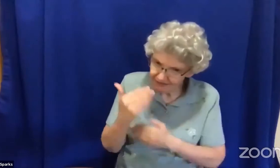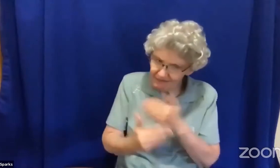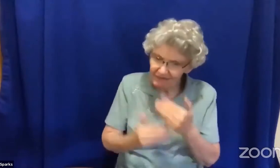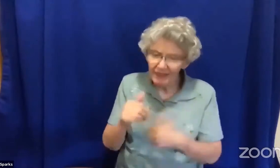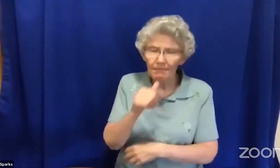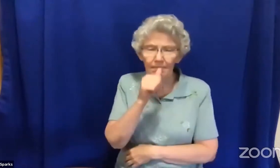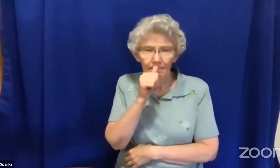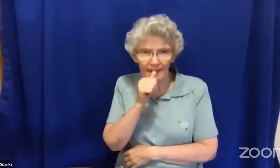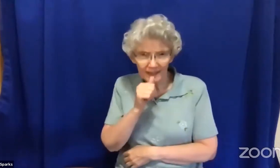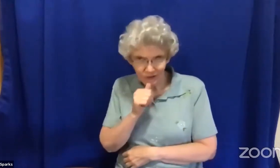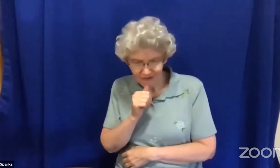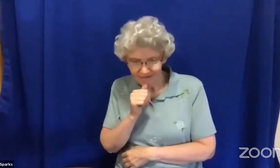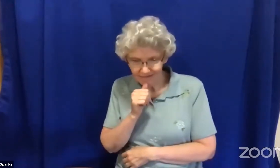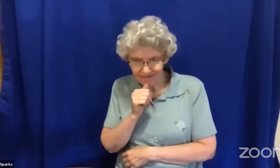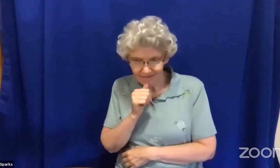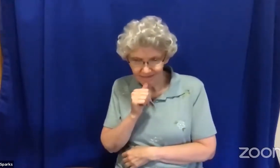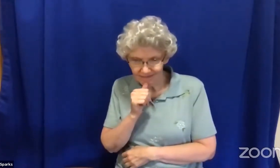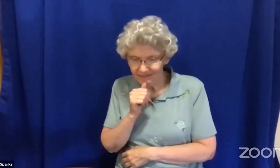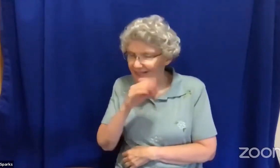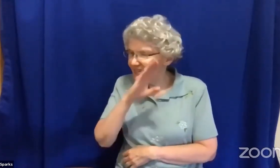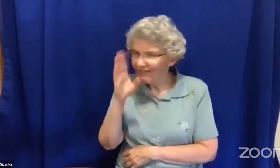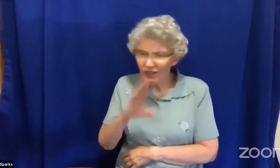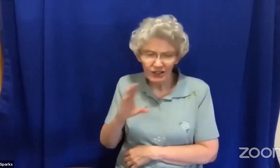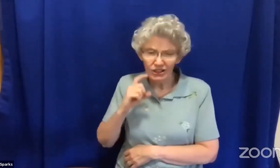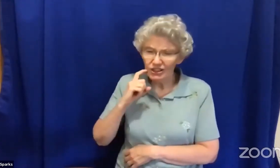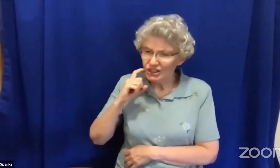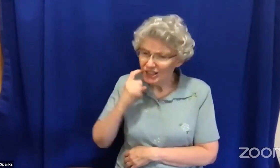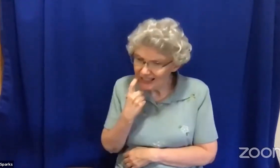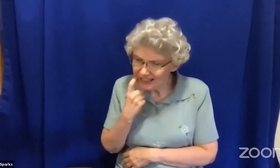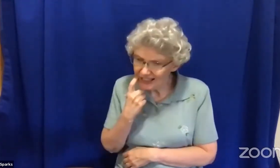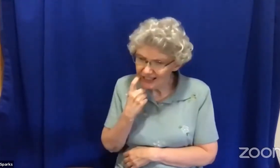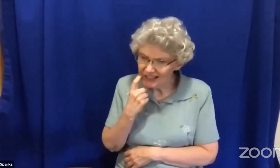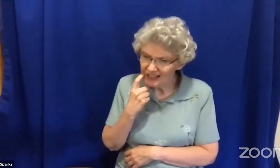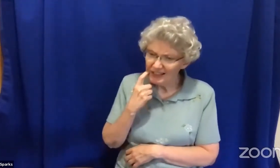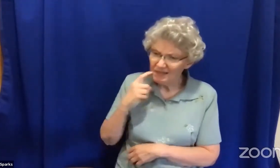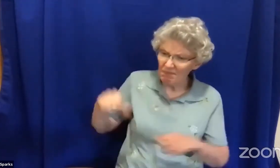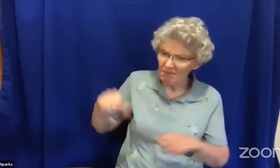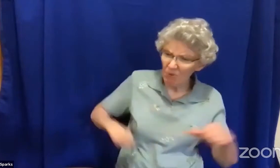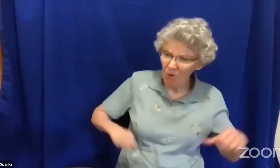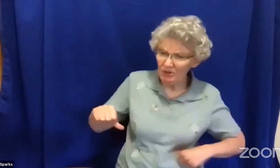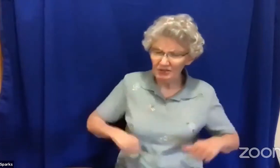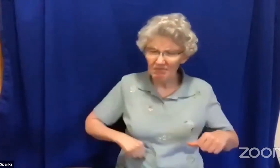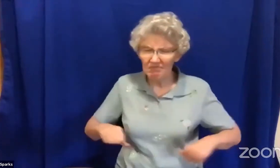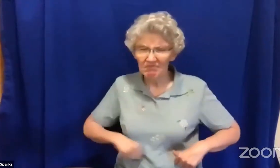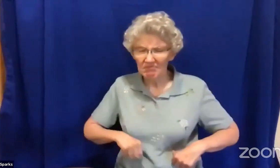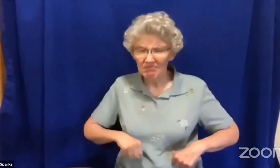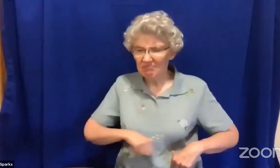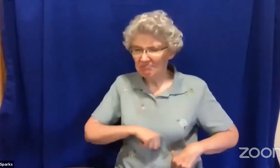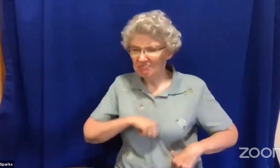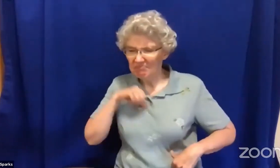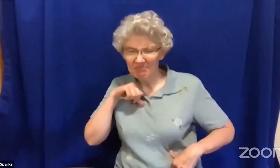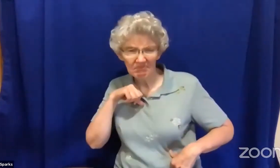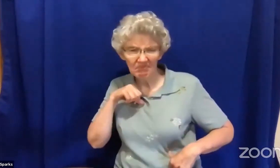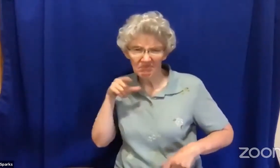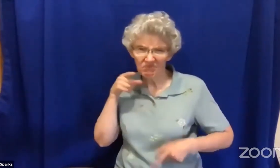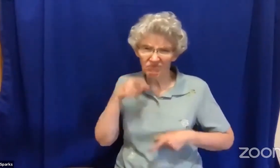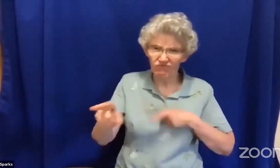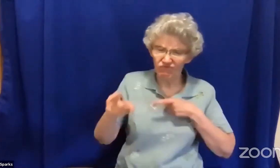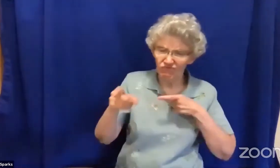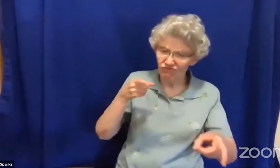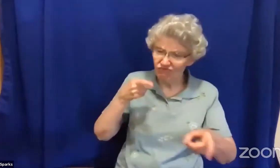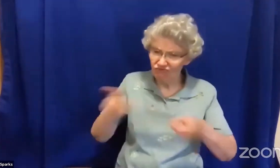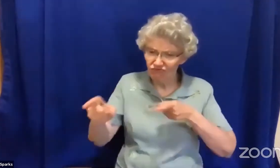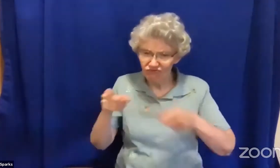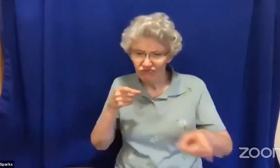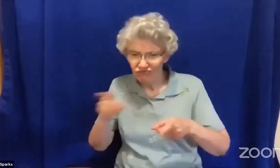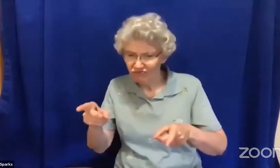Love is kind and patient, never jealous, boastful,